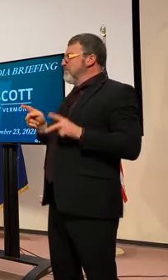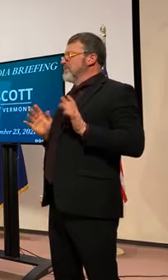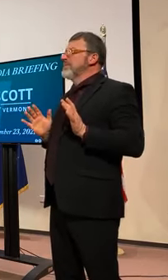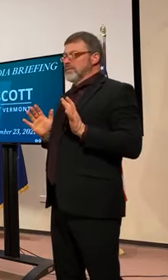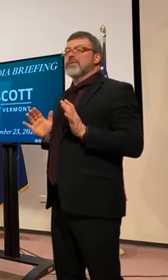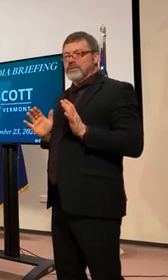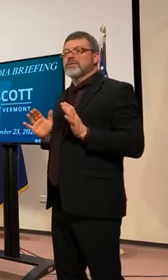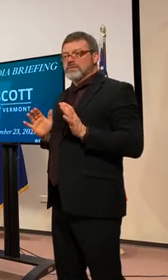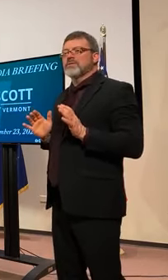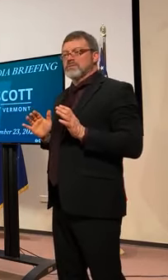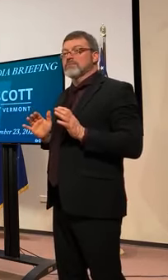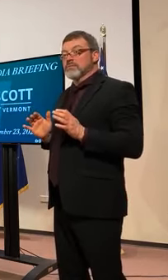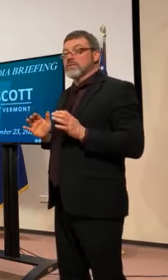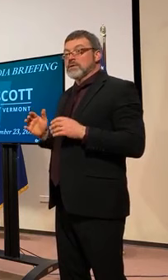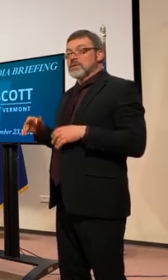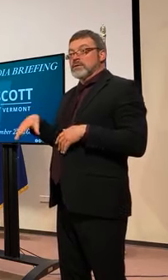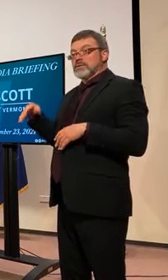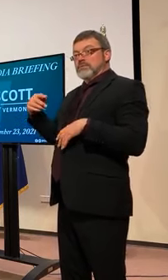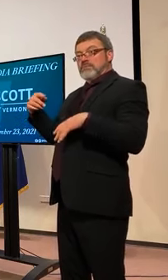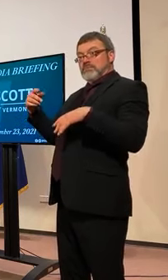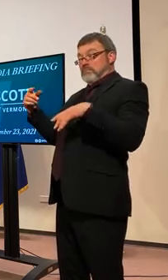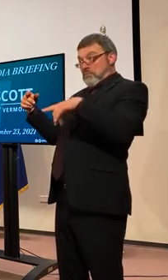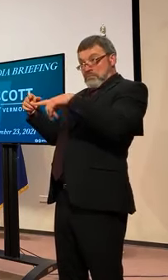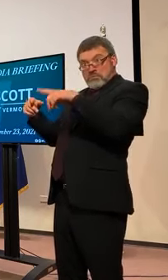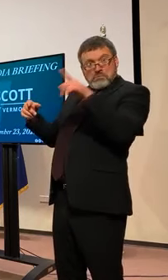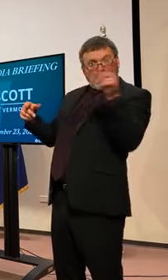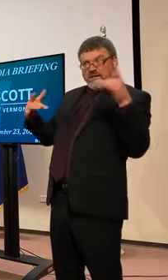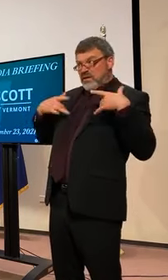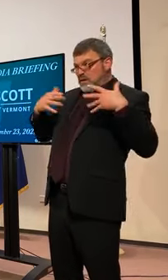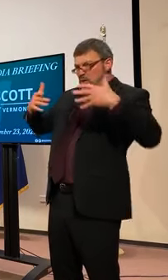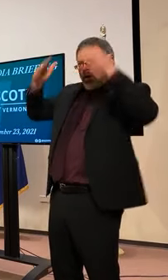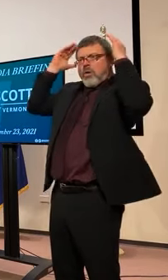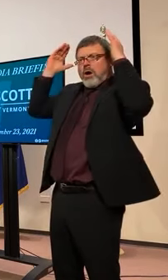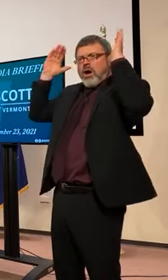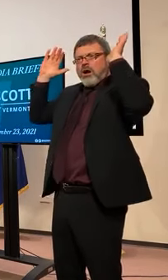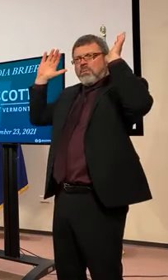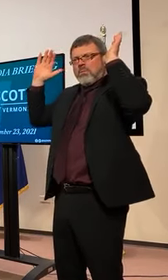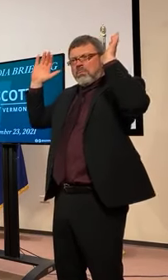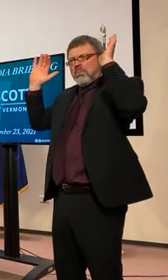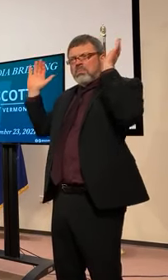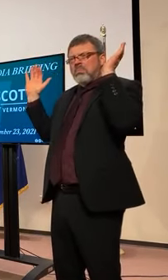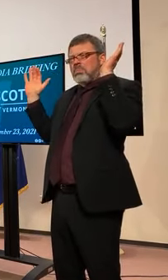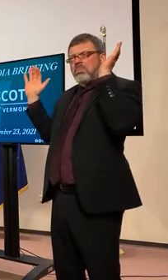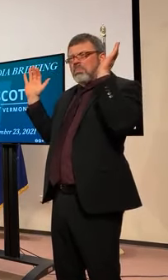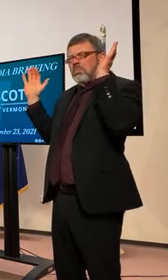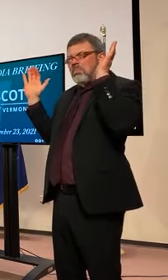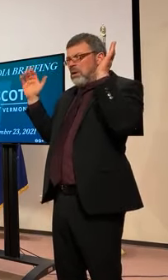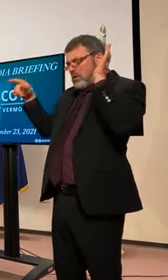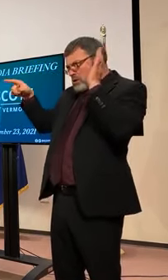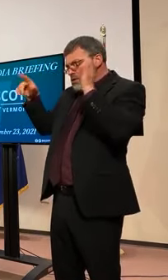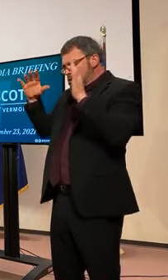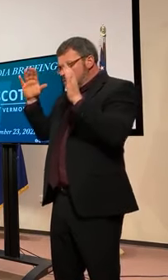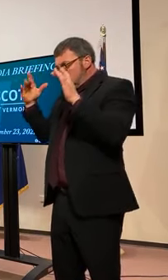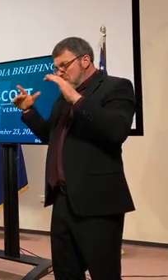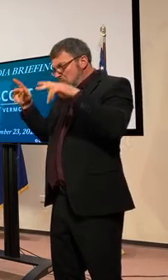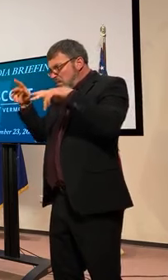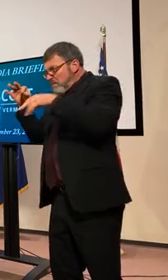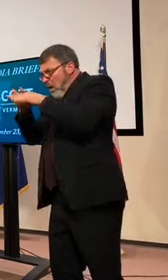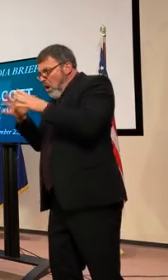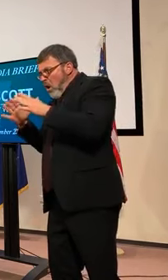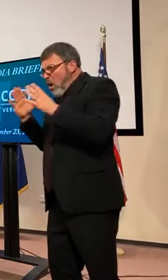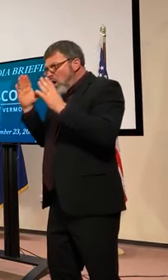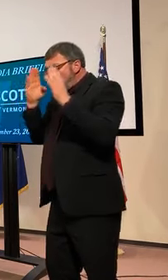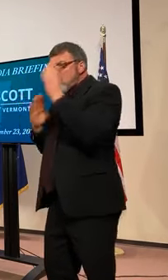that they feel overwhelmed when they hear from constituents, particularly a very vocal number of